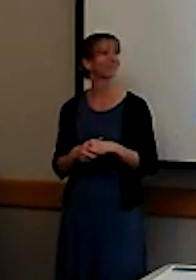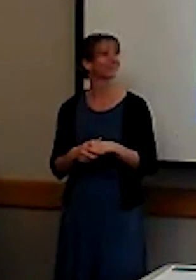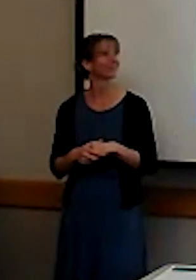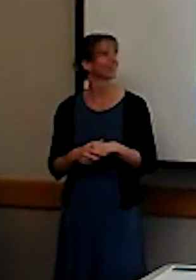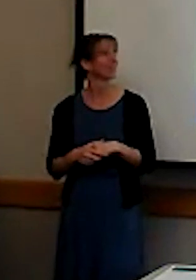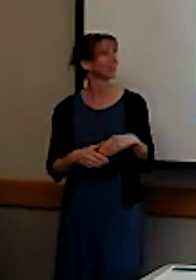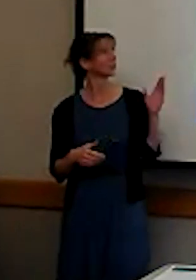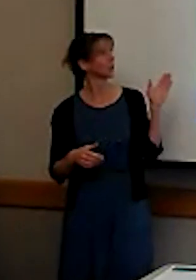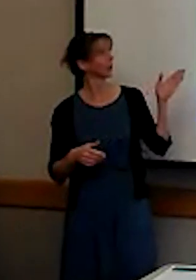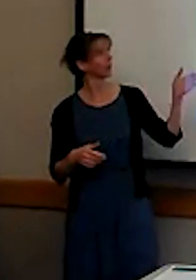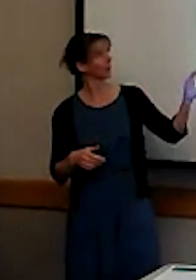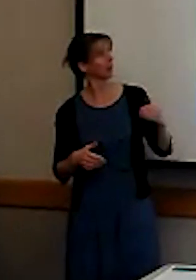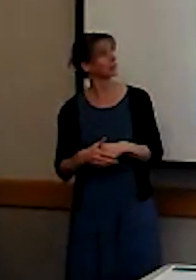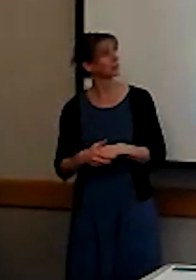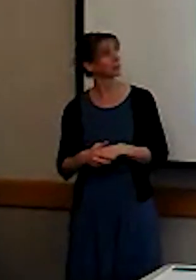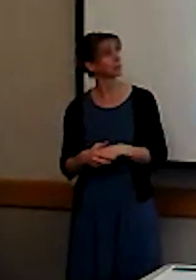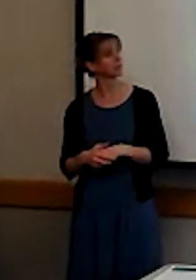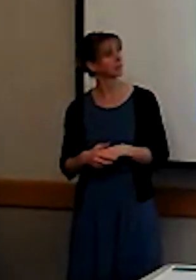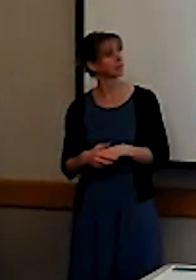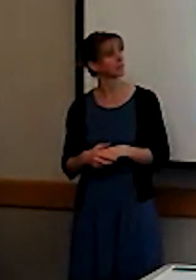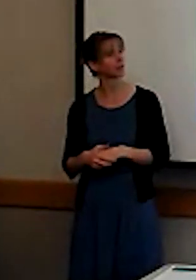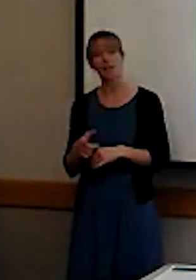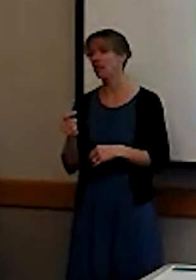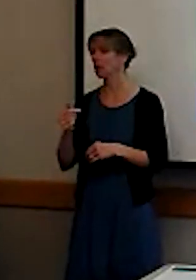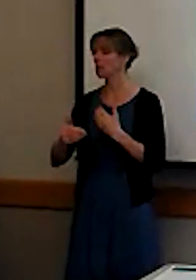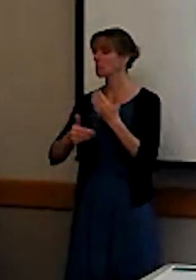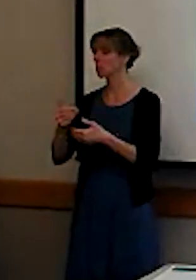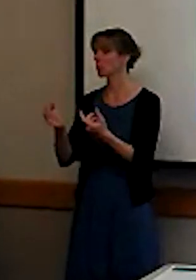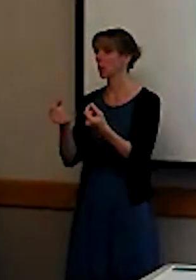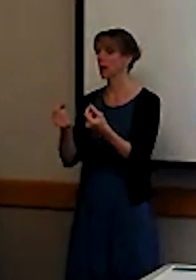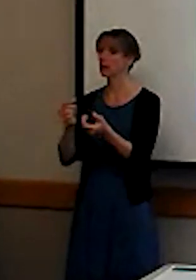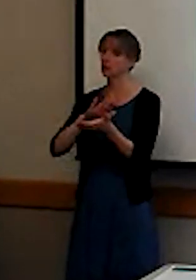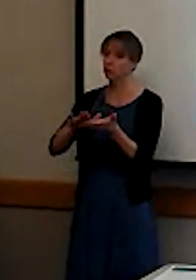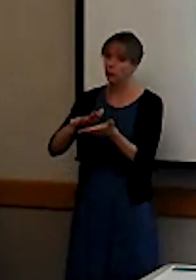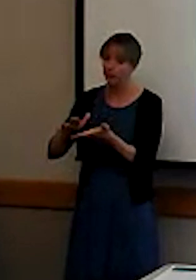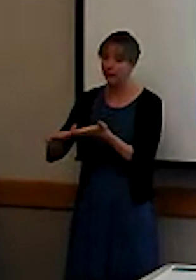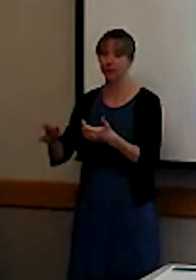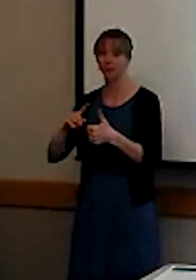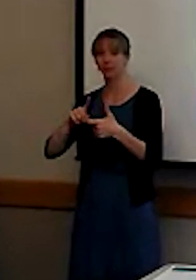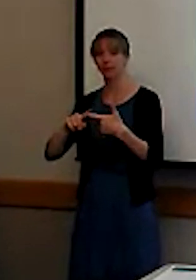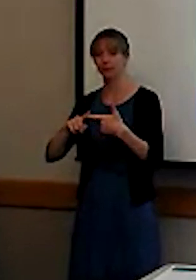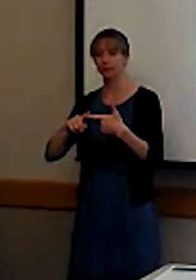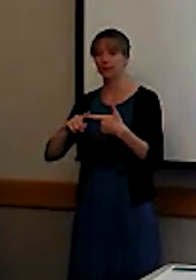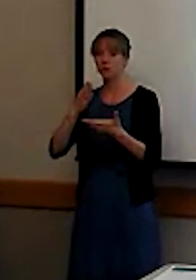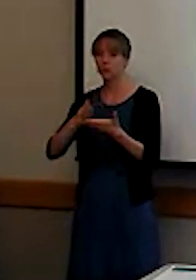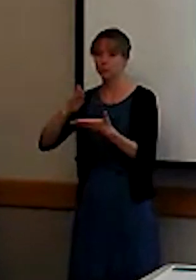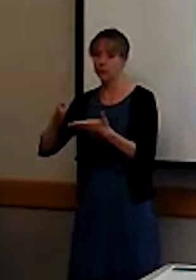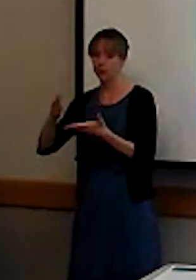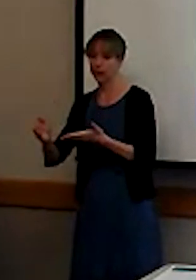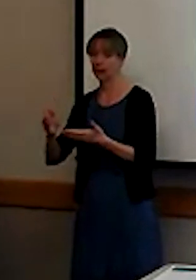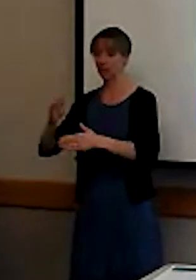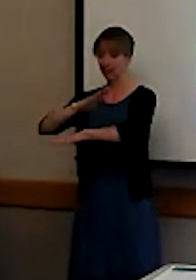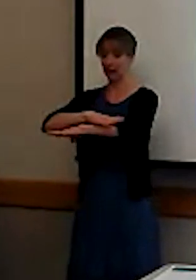Okay, so on this slide, this just shows you a little bit of the stuff of the sweeping and see how they work in teams, sweeping,